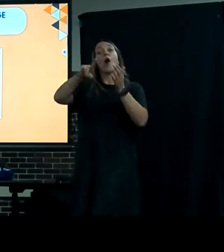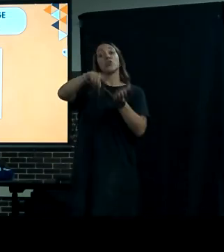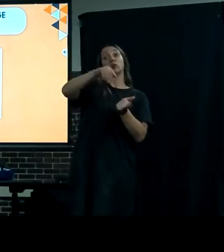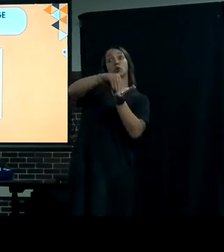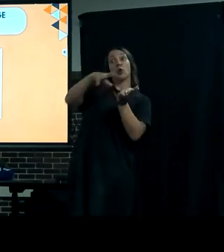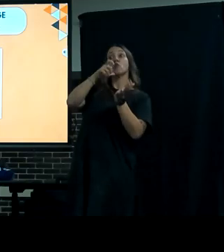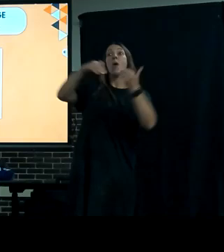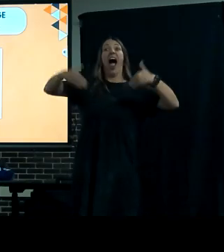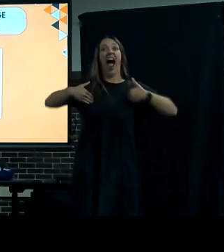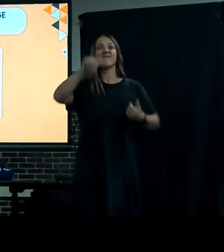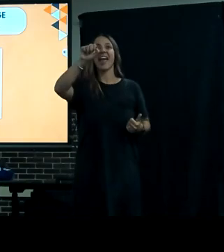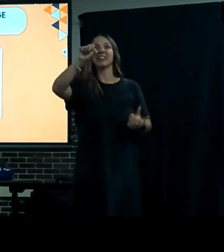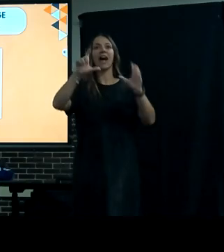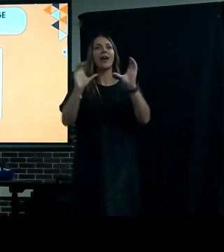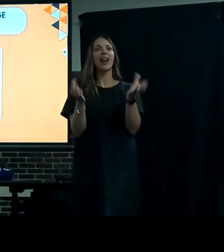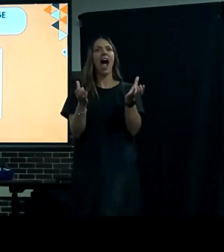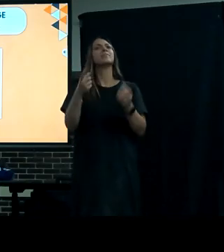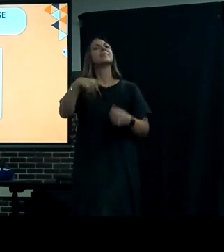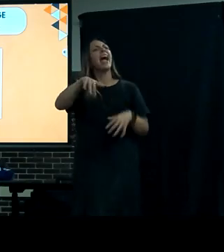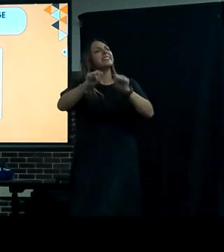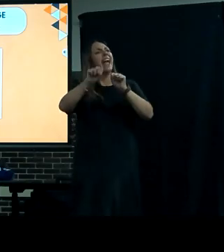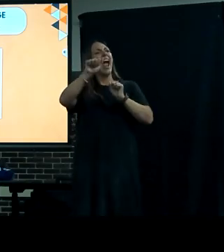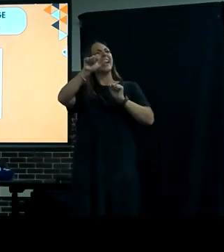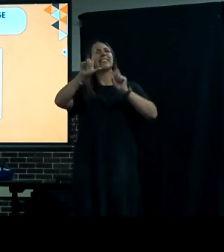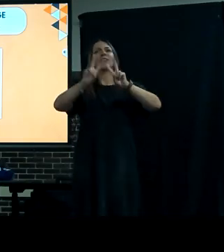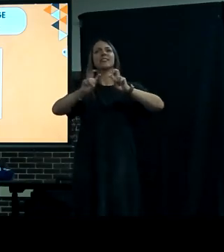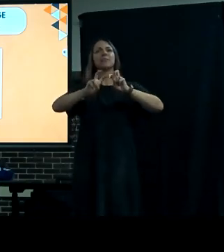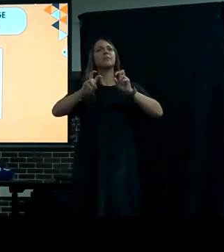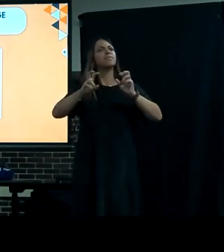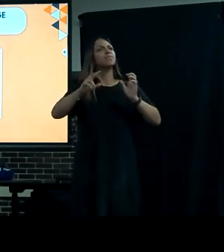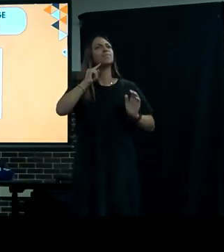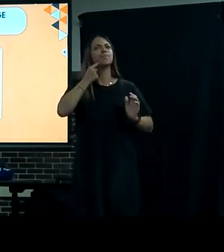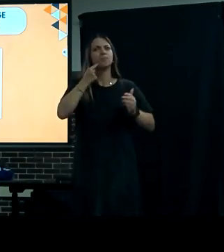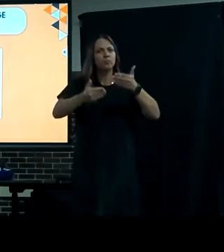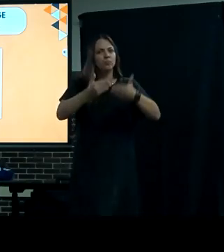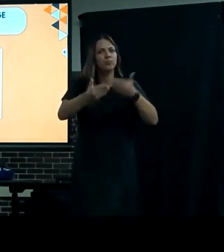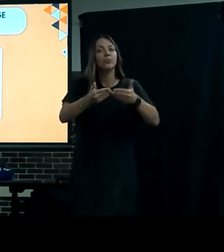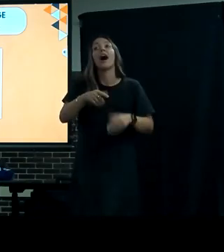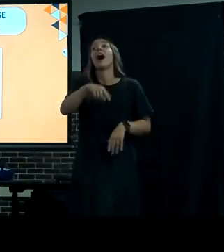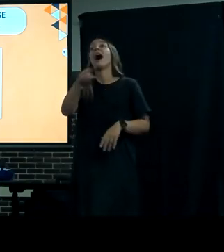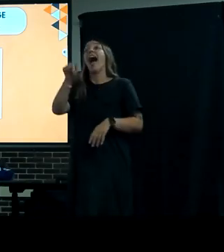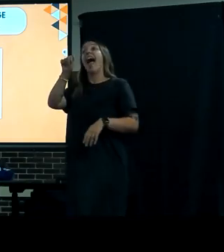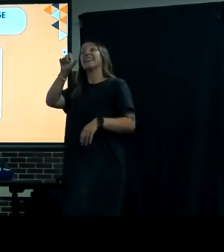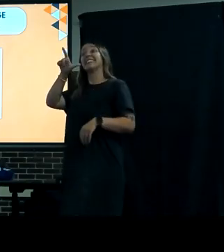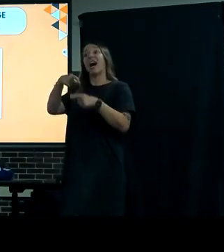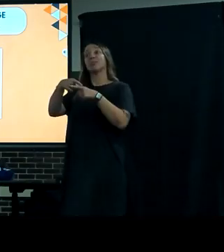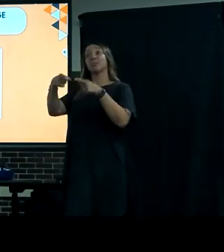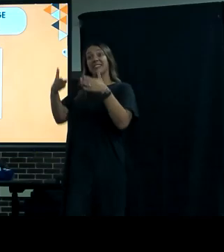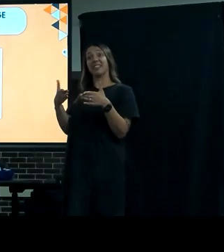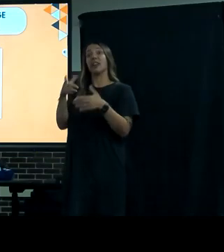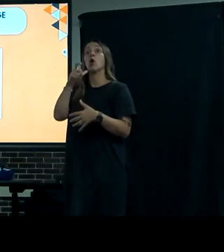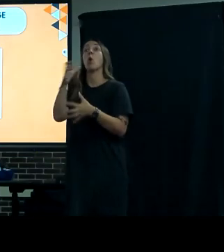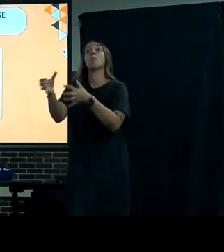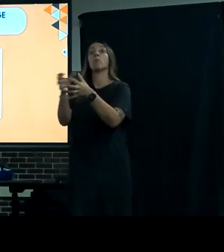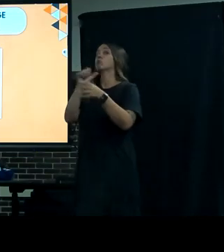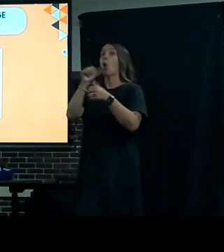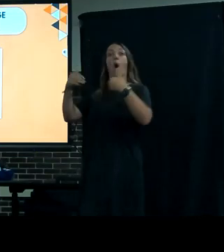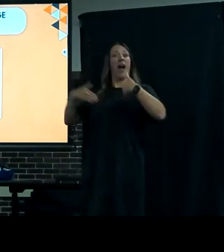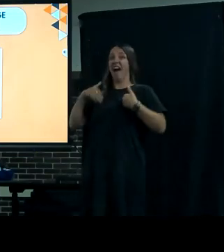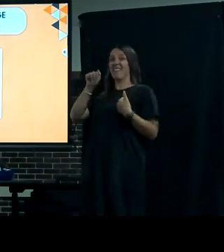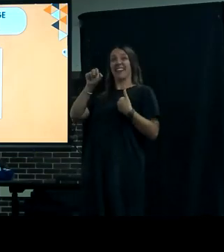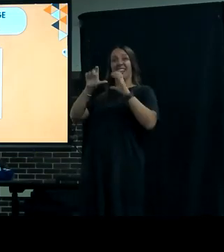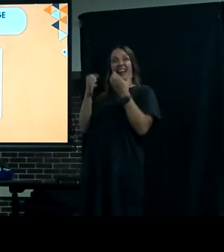right? Today's generation is different. So those students, they take ASL assessments if they have the class, they take it